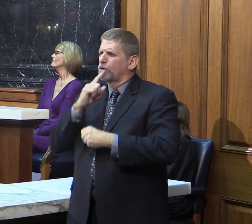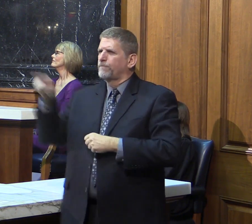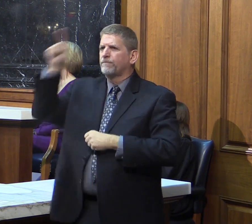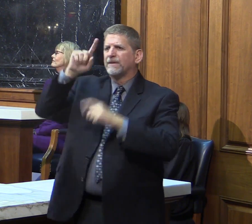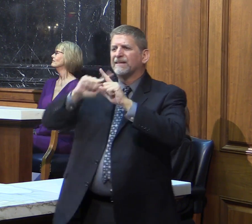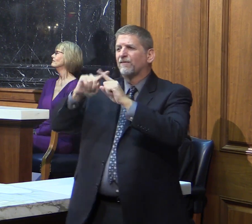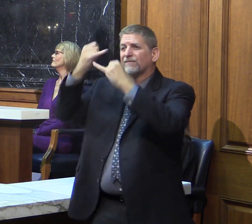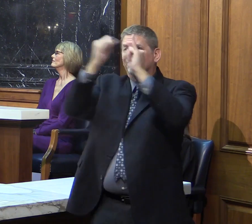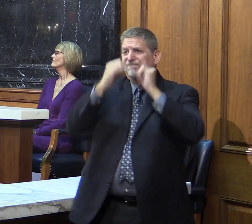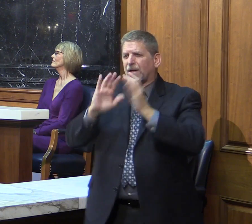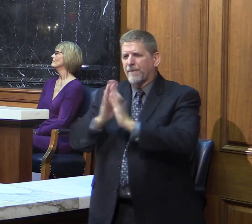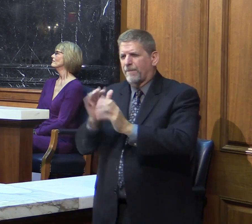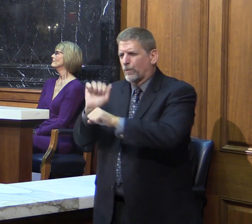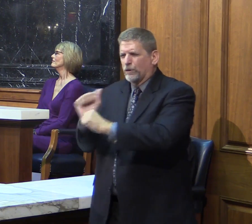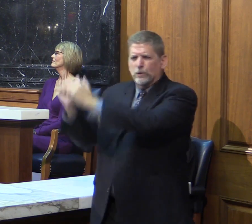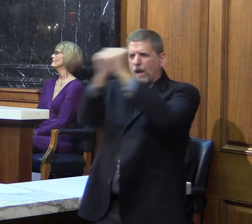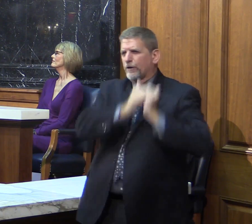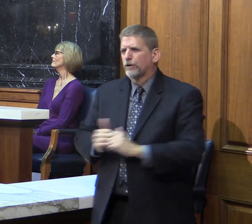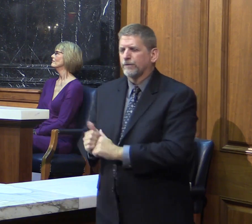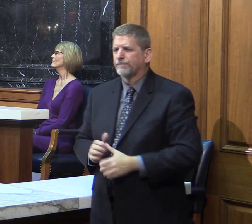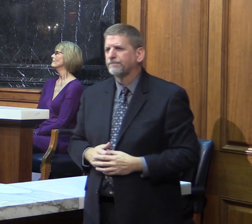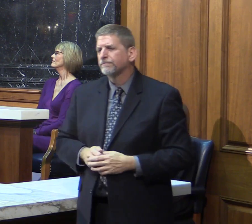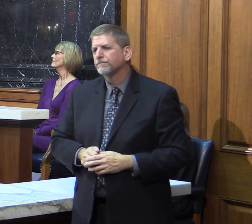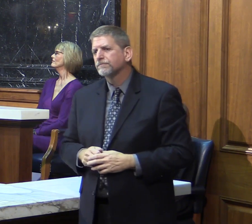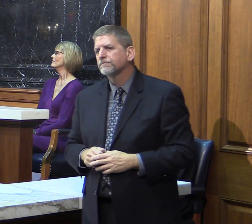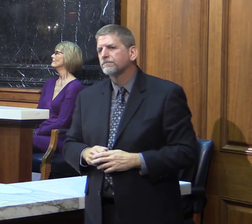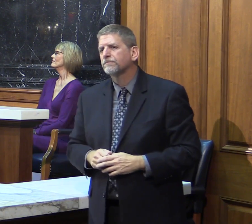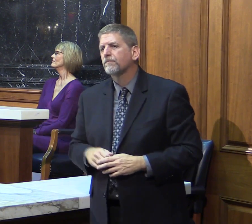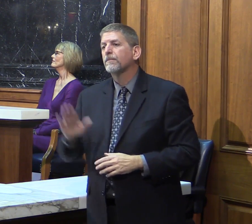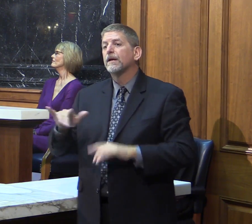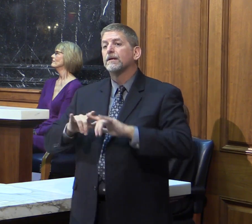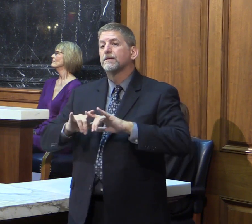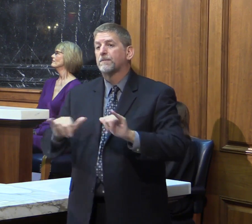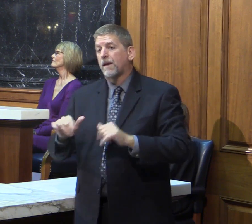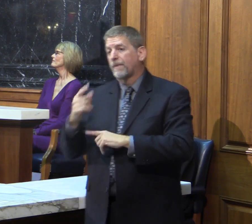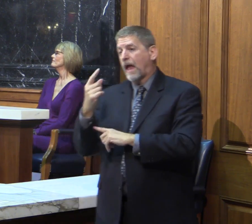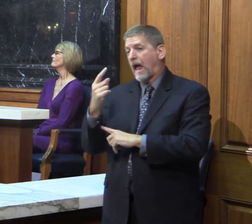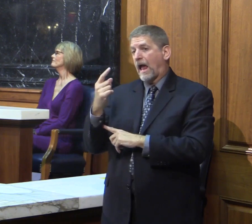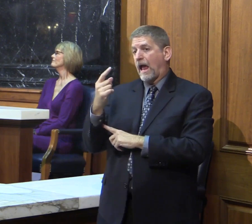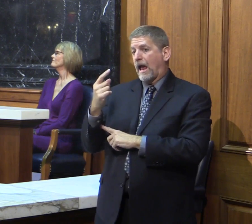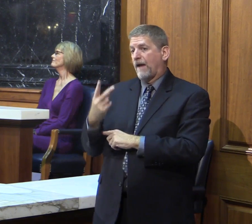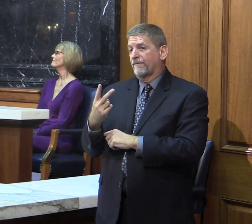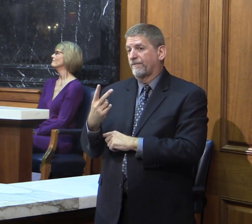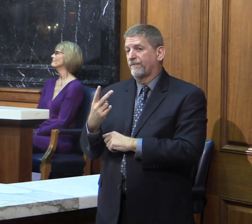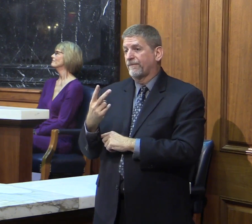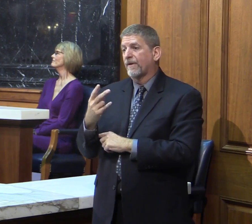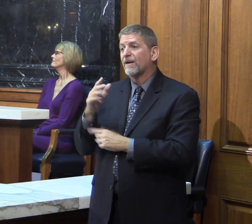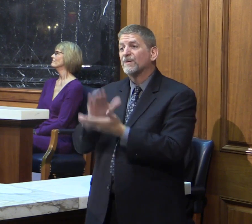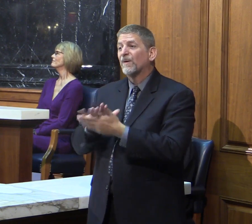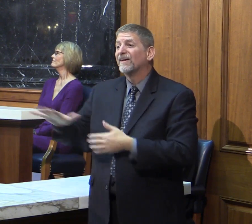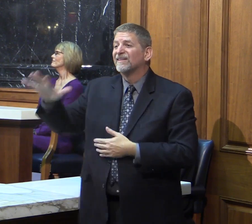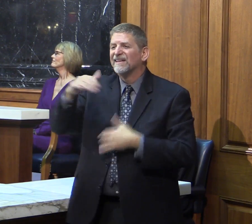time, more than half of Hoosier schools lack Wi-Fi in their classrooms. To